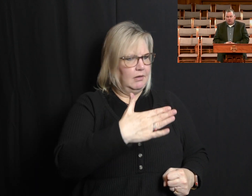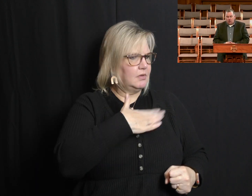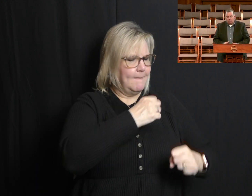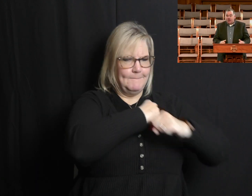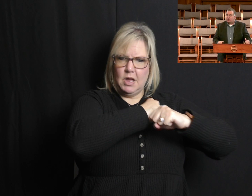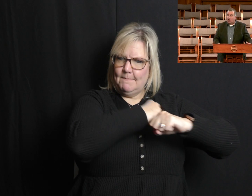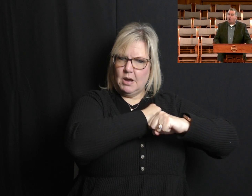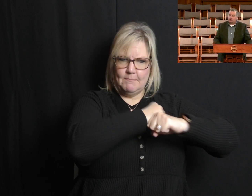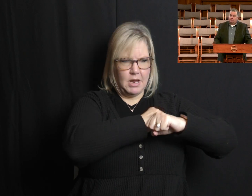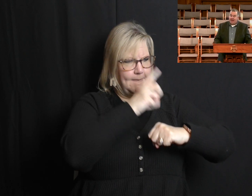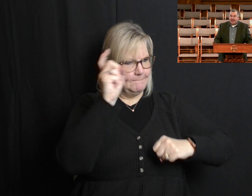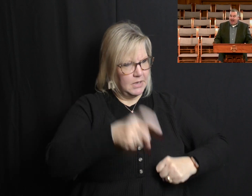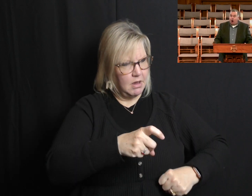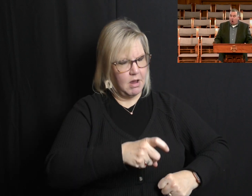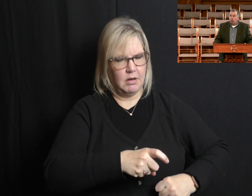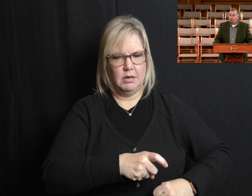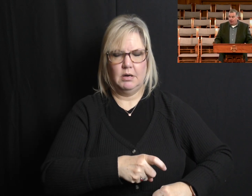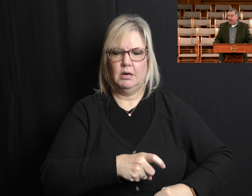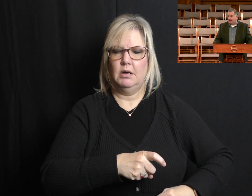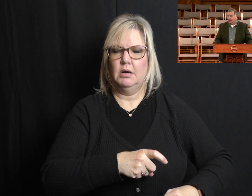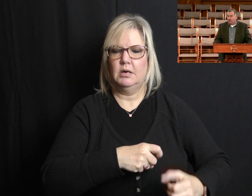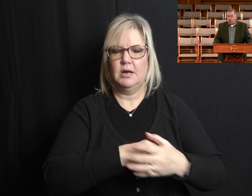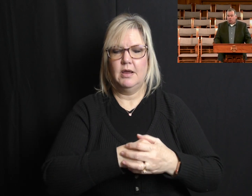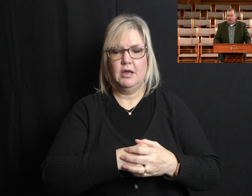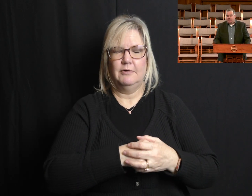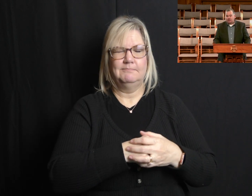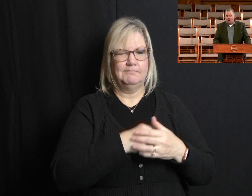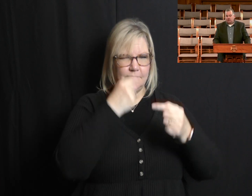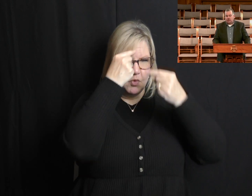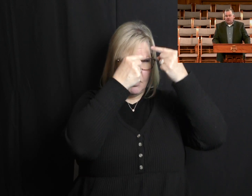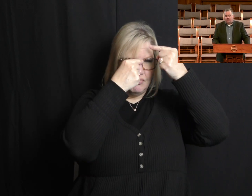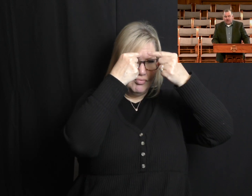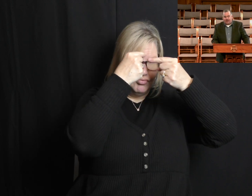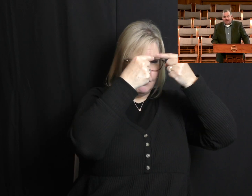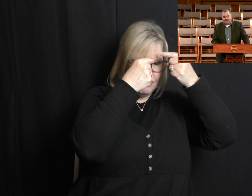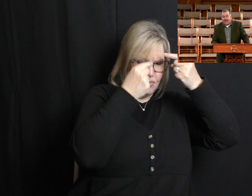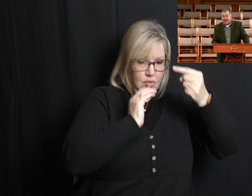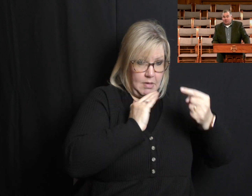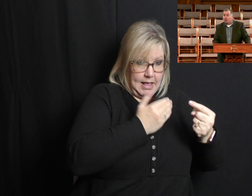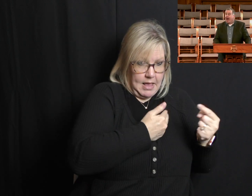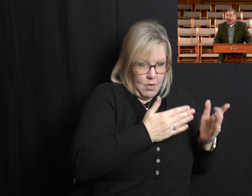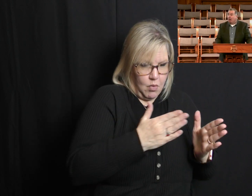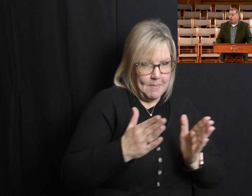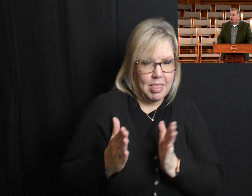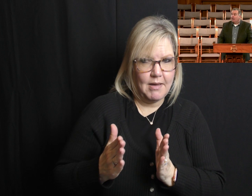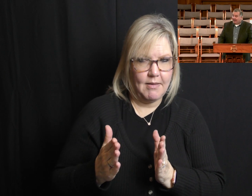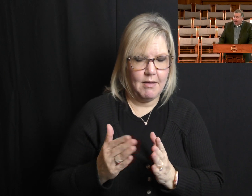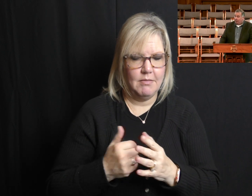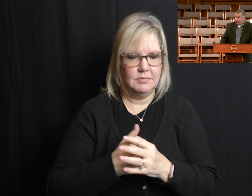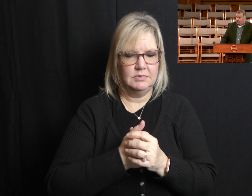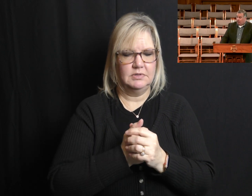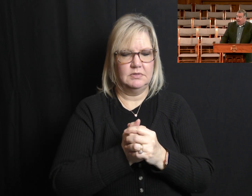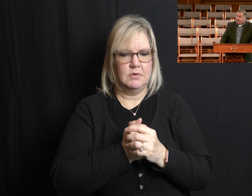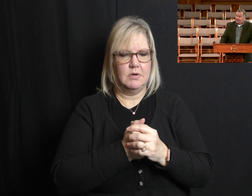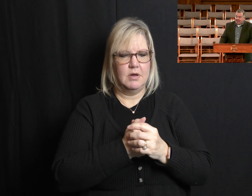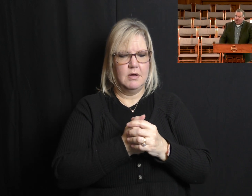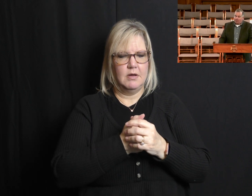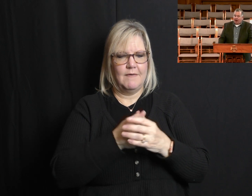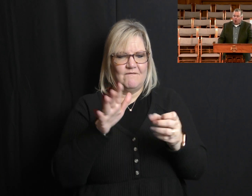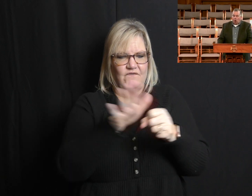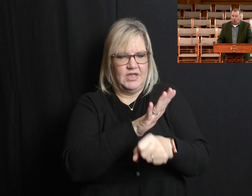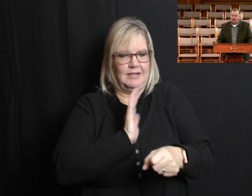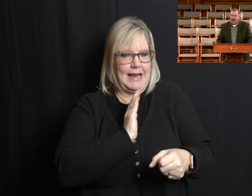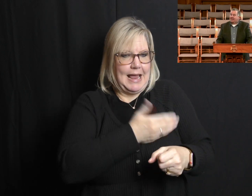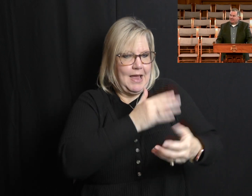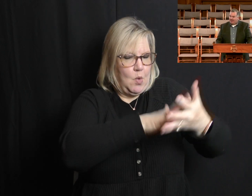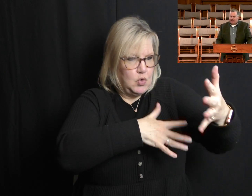ourselves. We start to make our own plans. We start to fill in dates on our calendar and set up